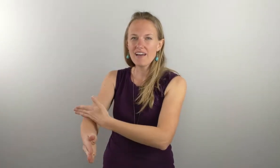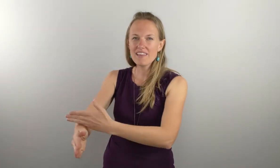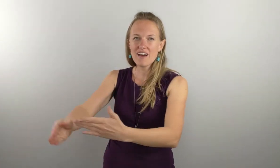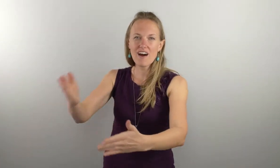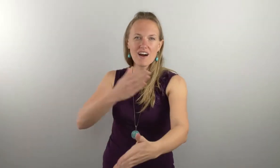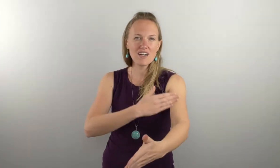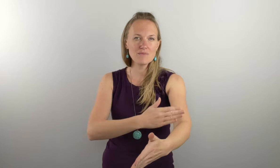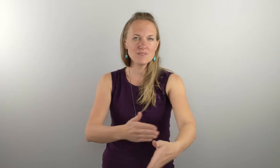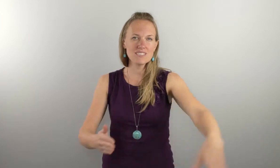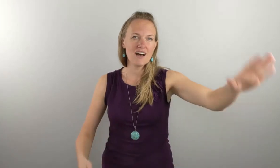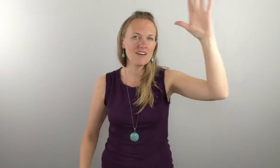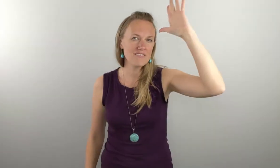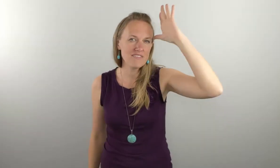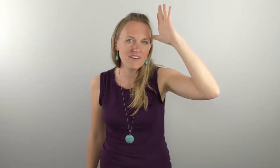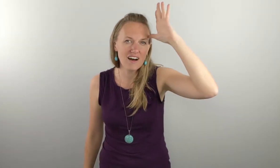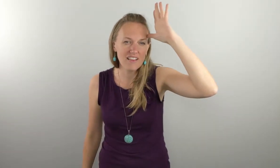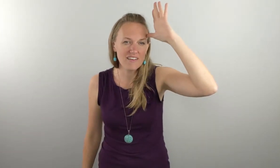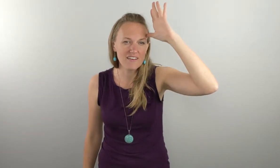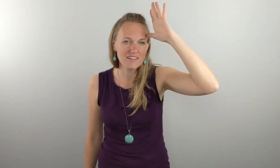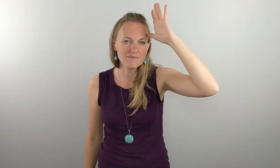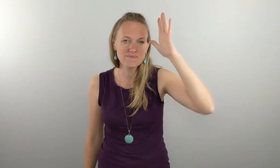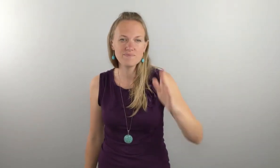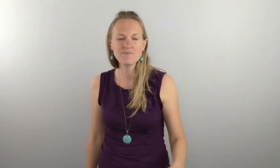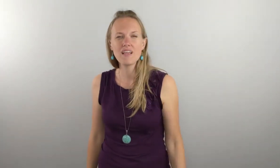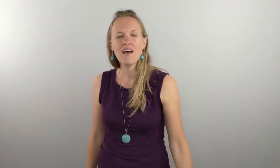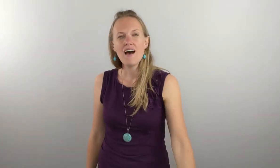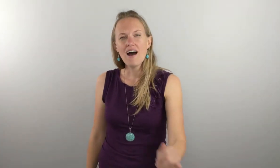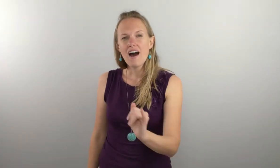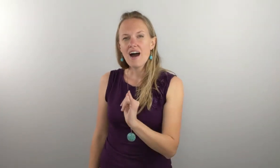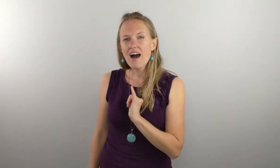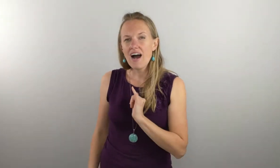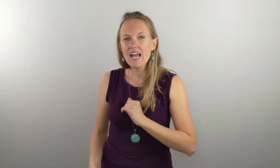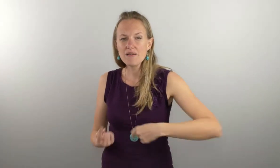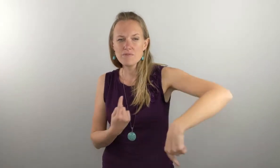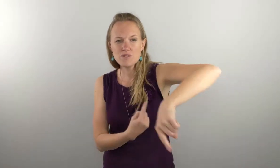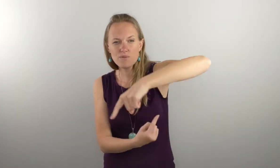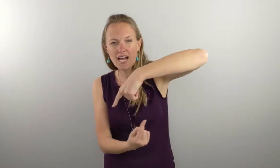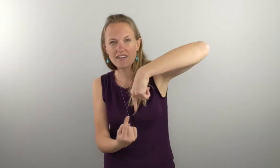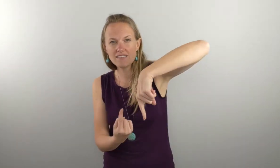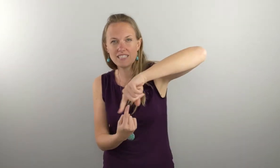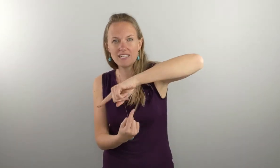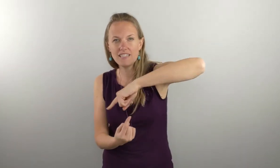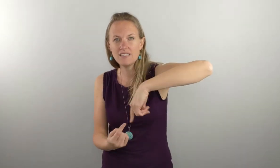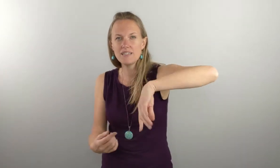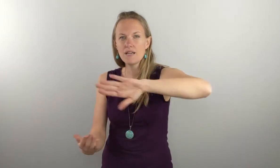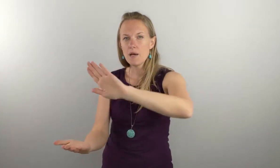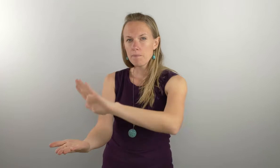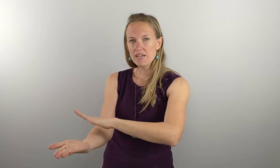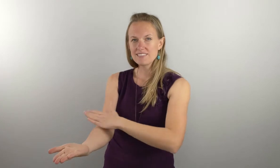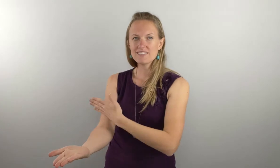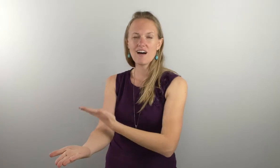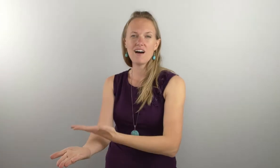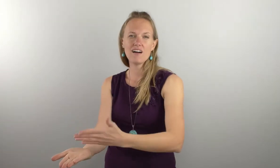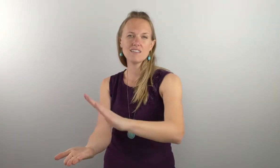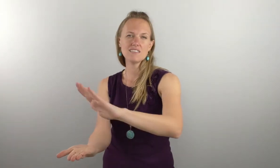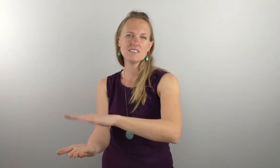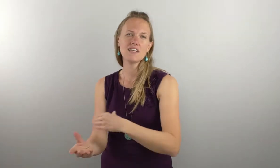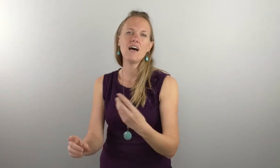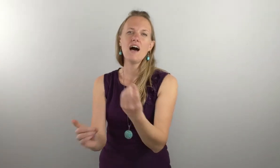the arms of the Father. I'm surrounded by songs